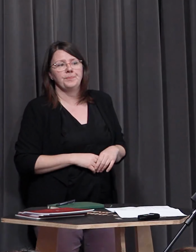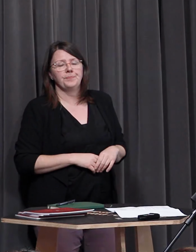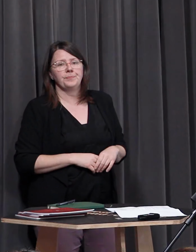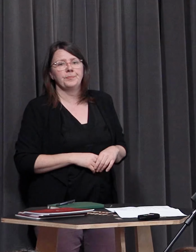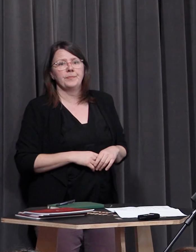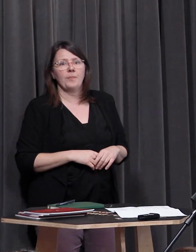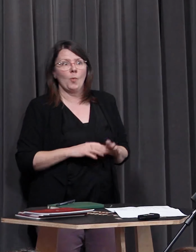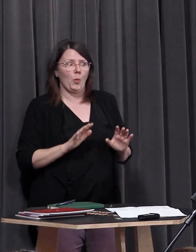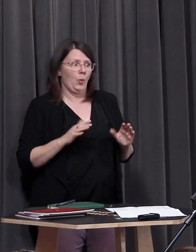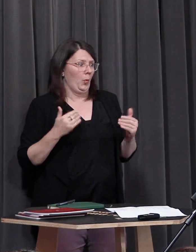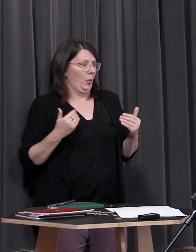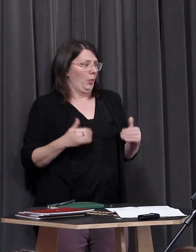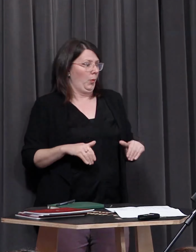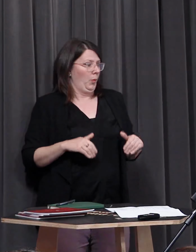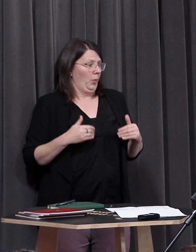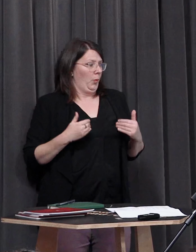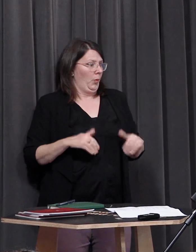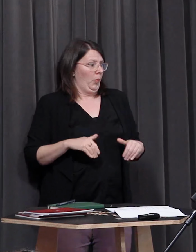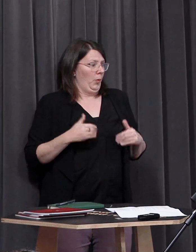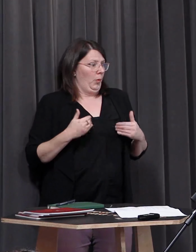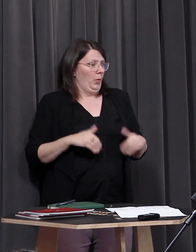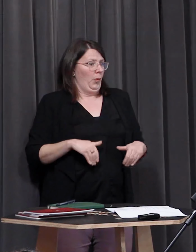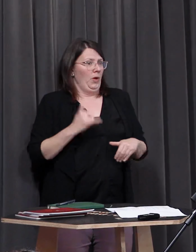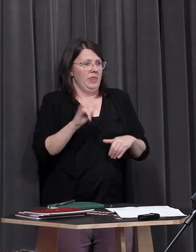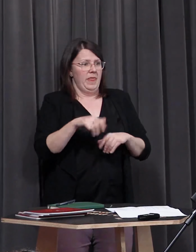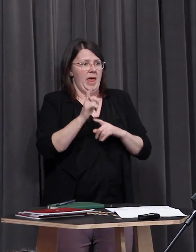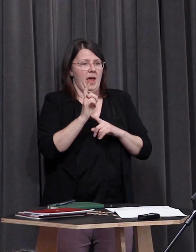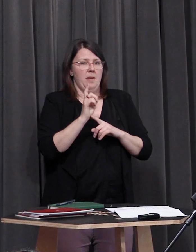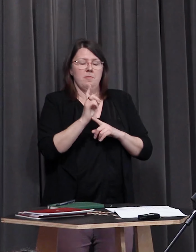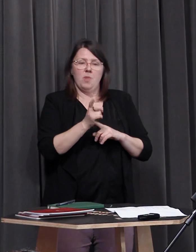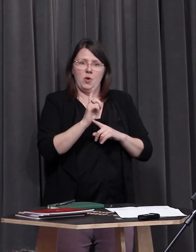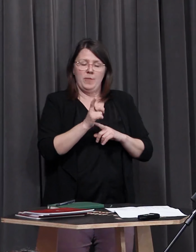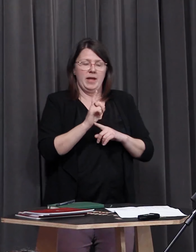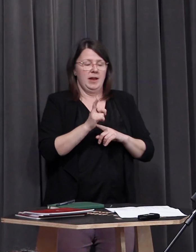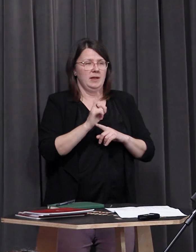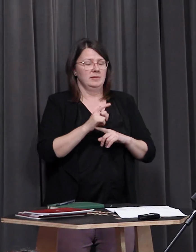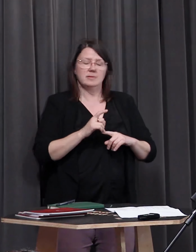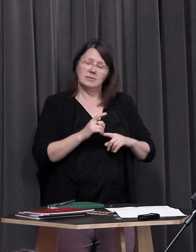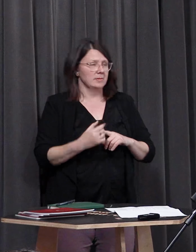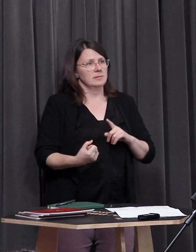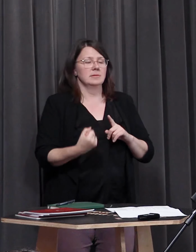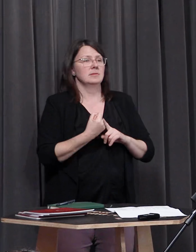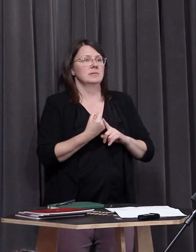All I remember in that moment was feeling a squeeze on my leg, holding me back.